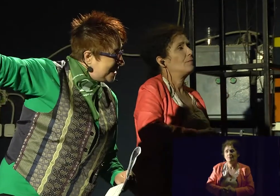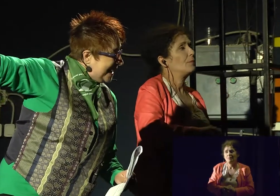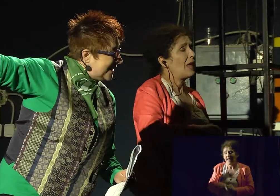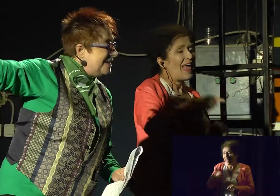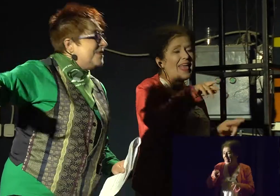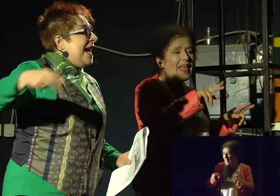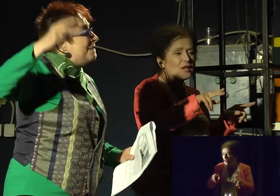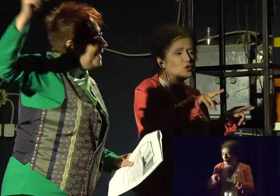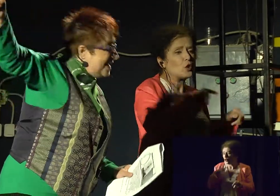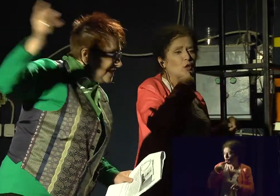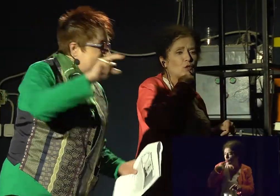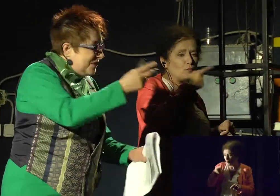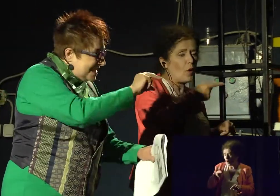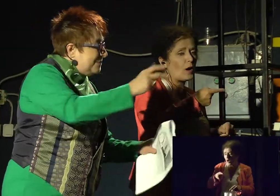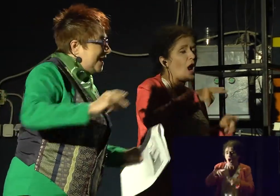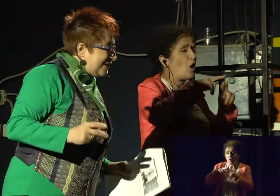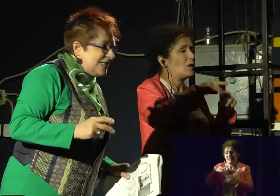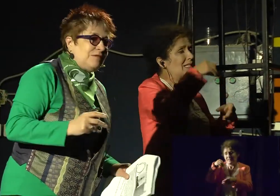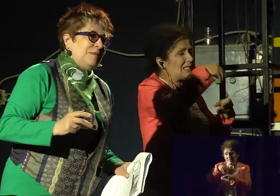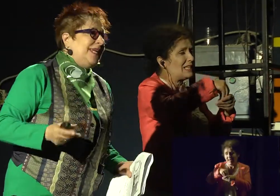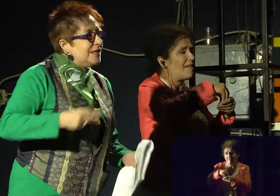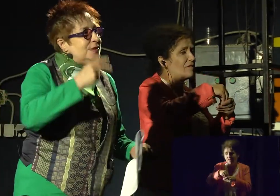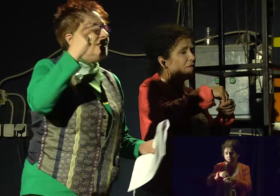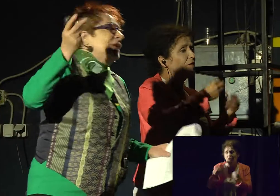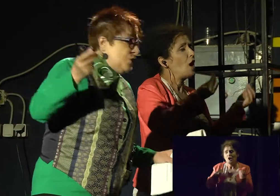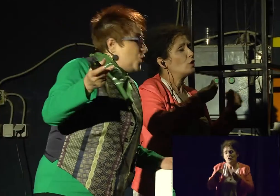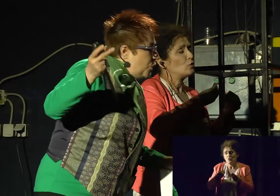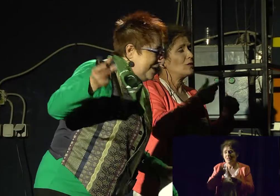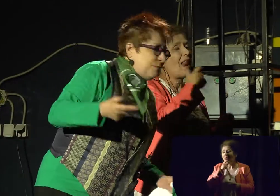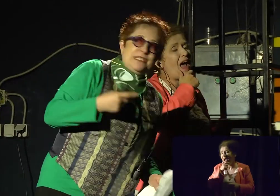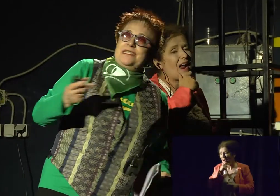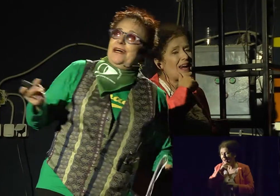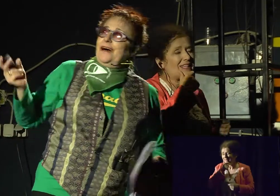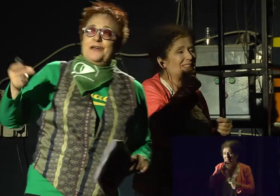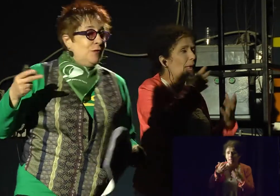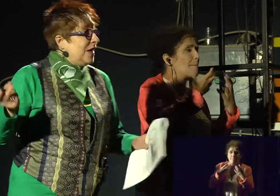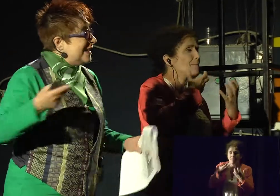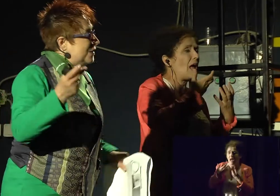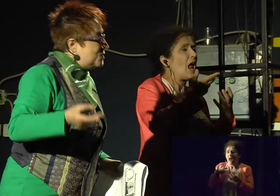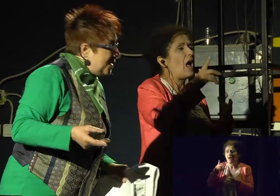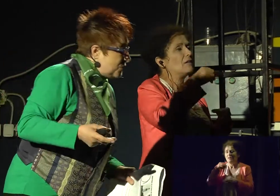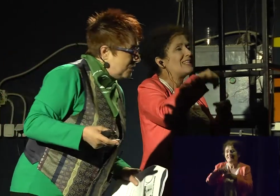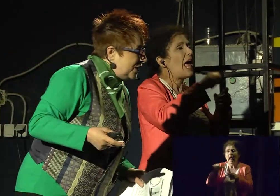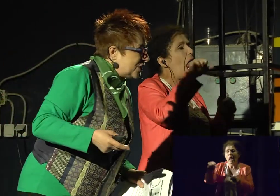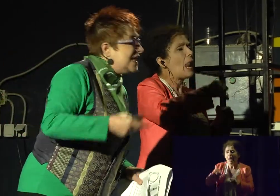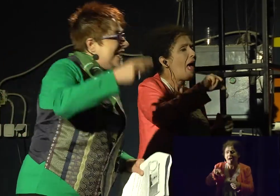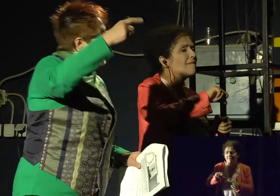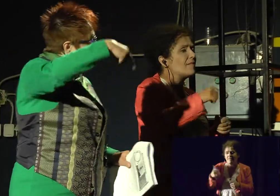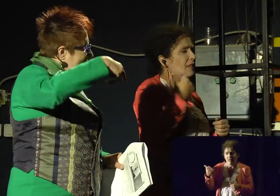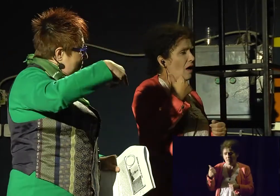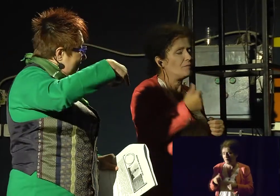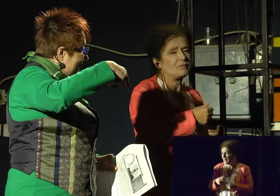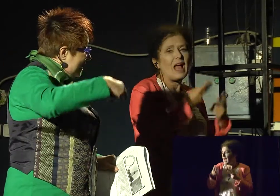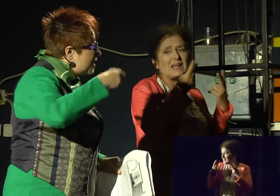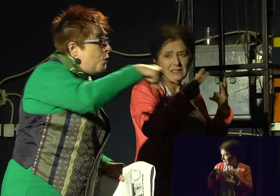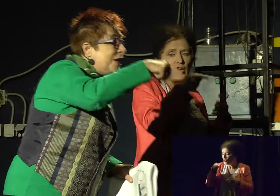put them together. And because of this similarity in Romania, there was a joke that was going on in those miserable years.